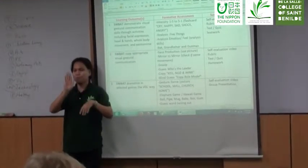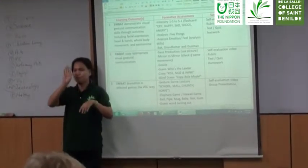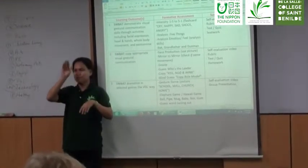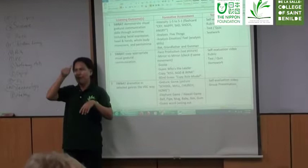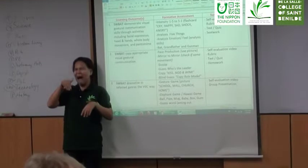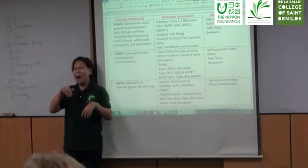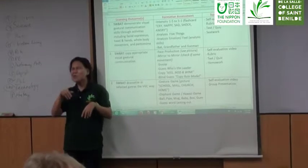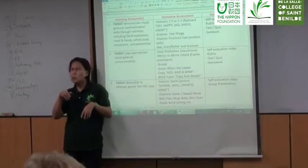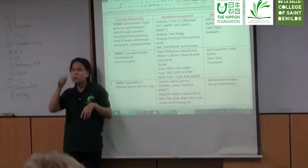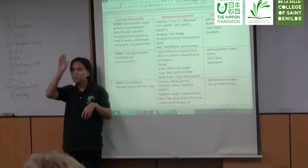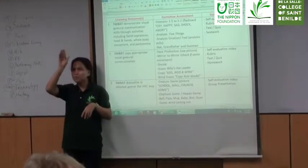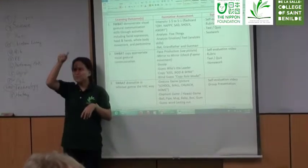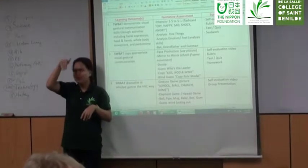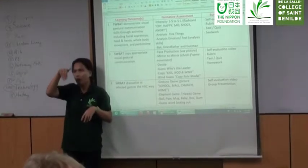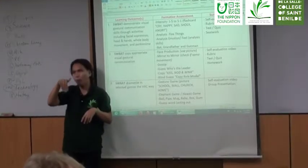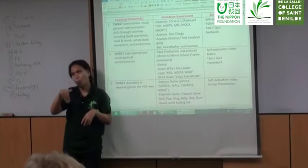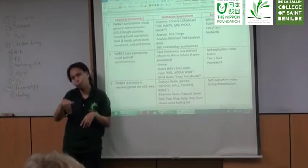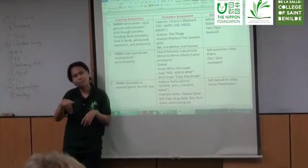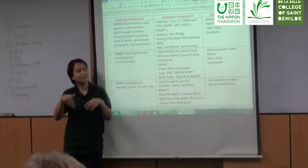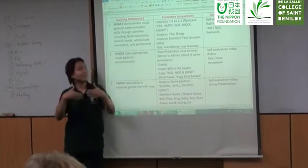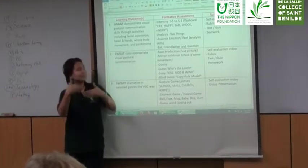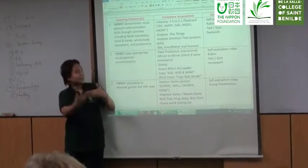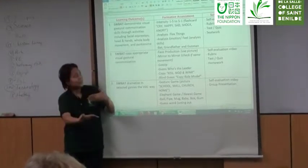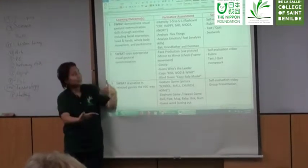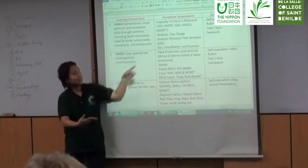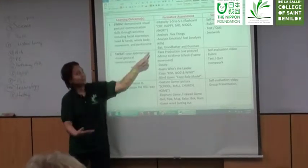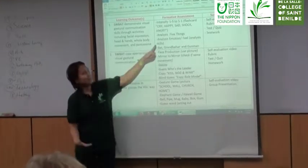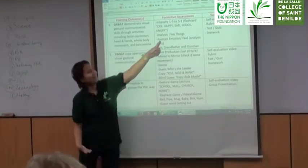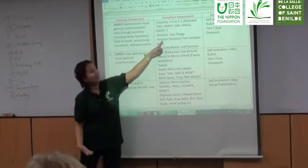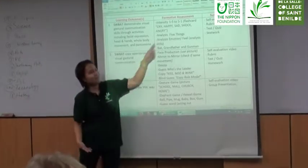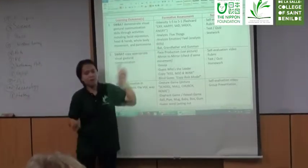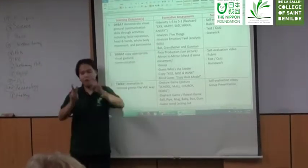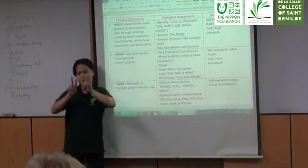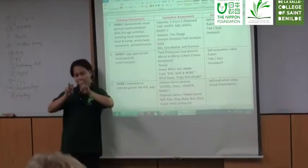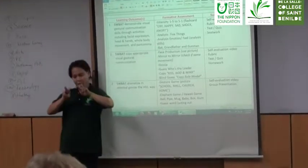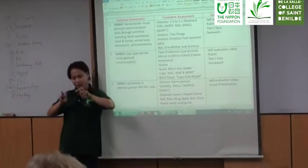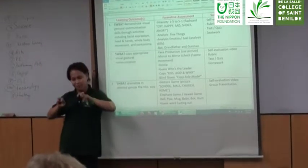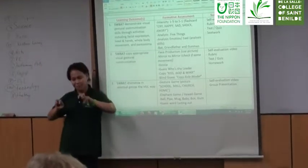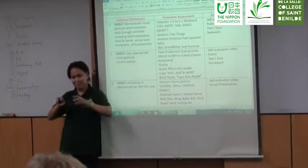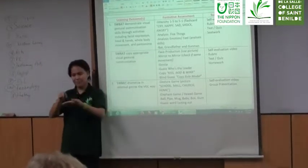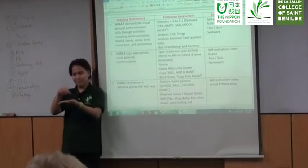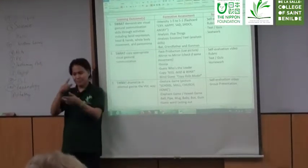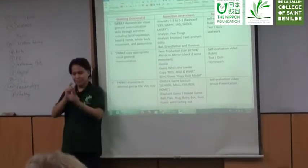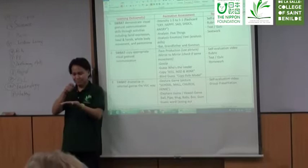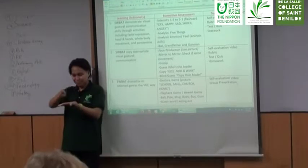So basically, we check the facial expressions and the intensity of them.